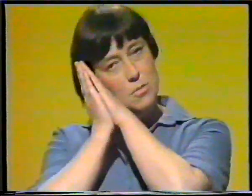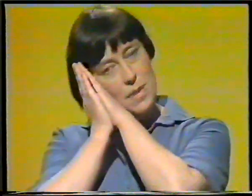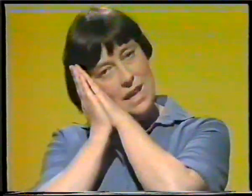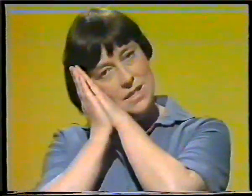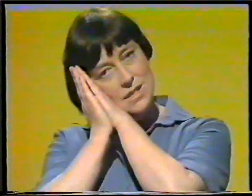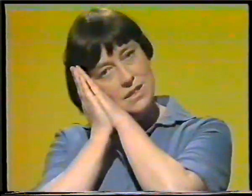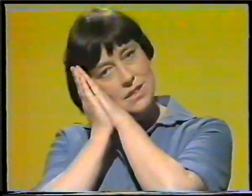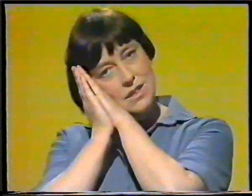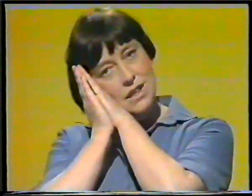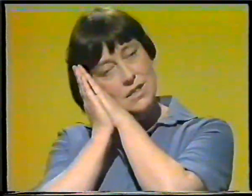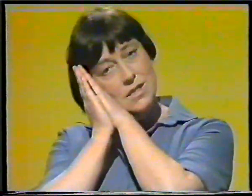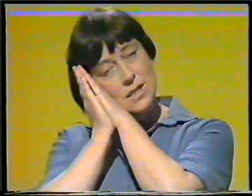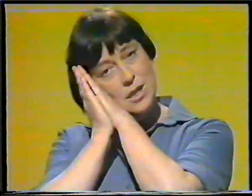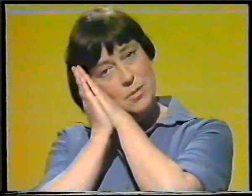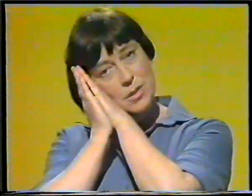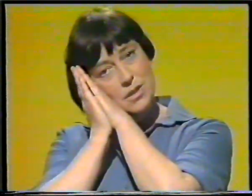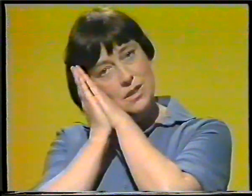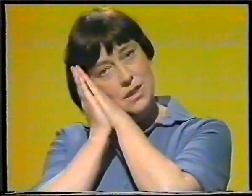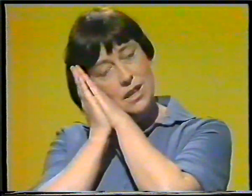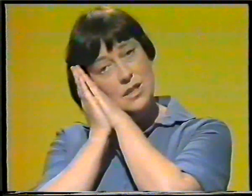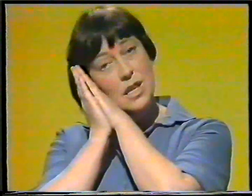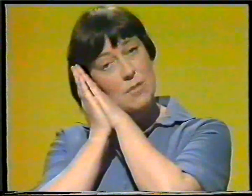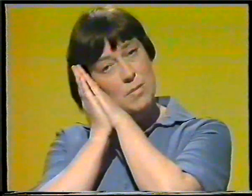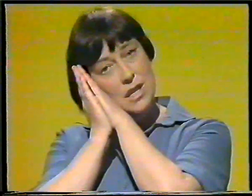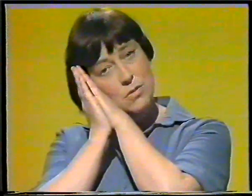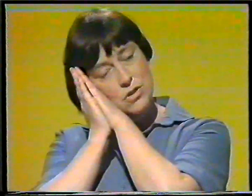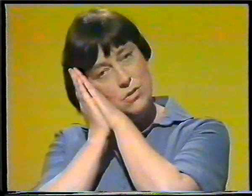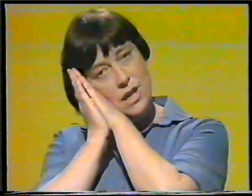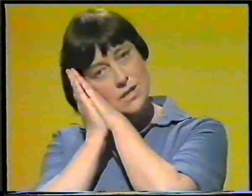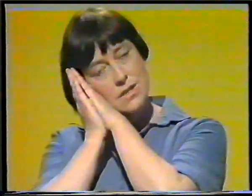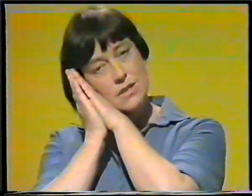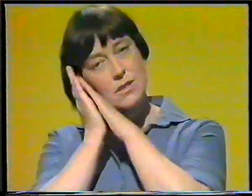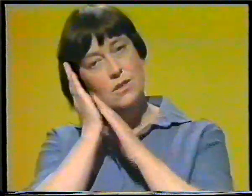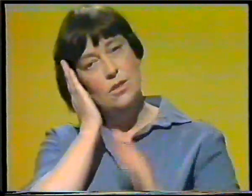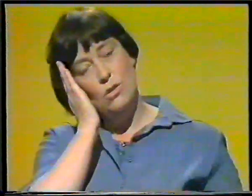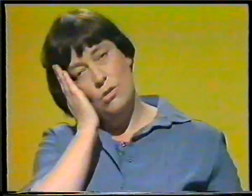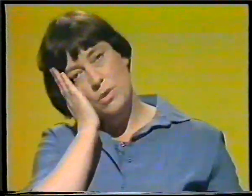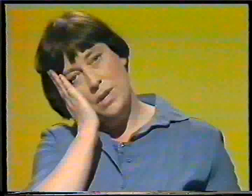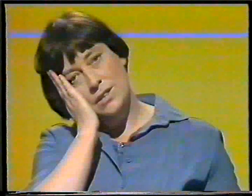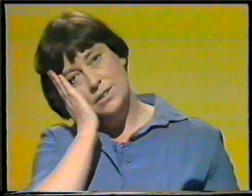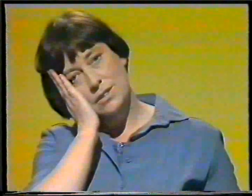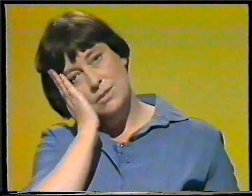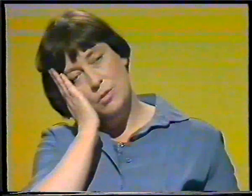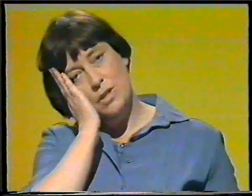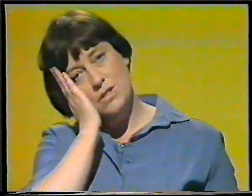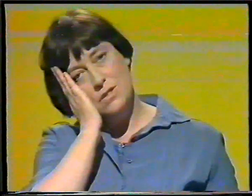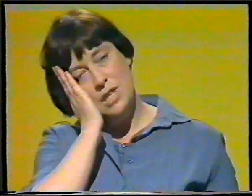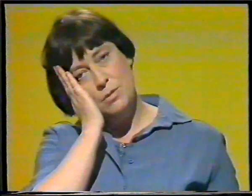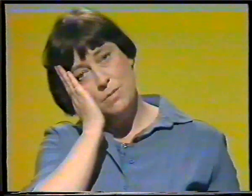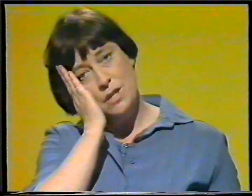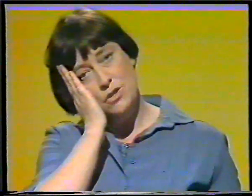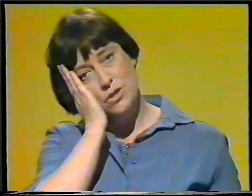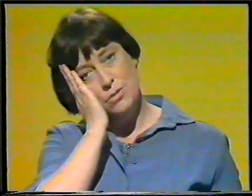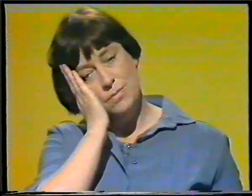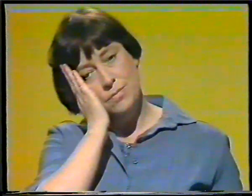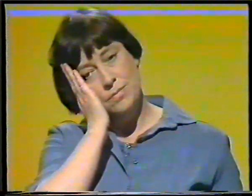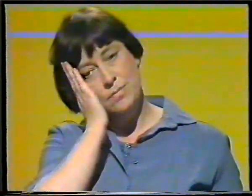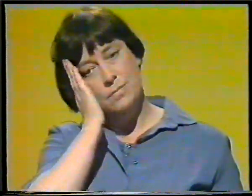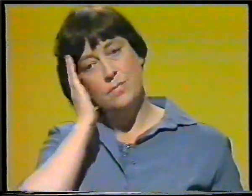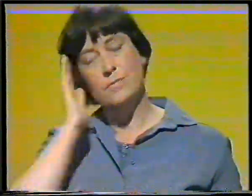bed and sleep, and it can be made with 2 hands or with one. The person's not able to manage 2.